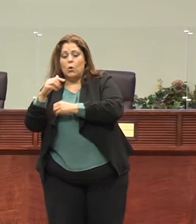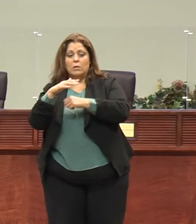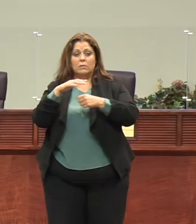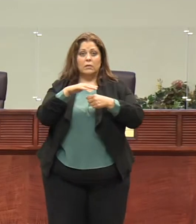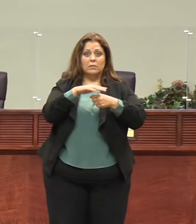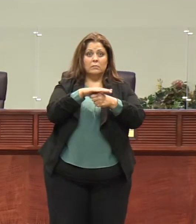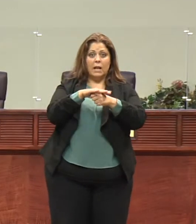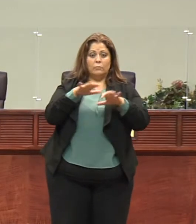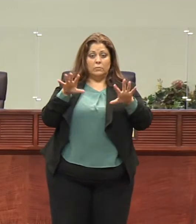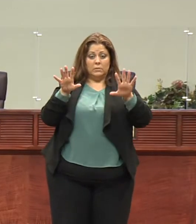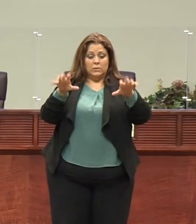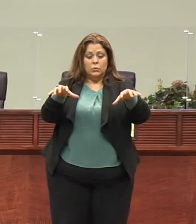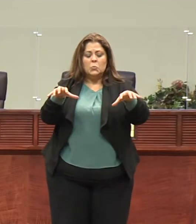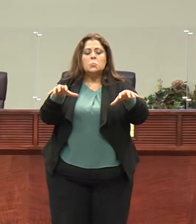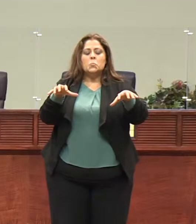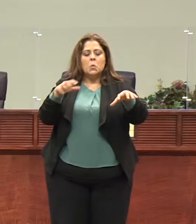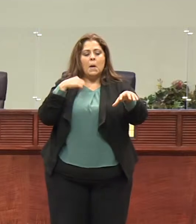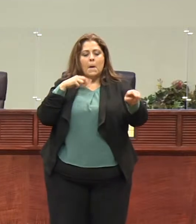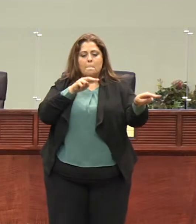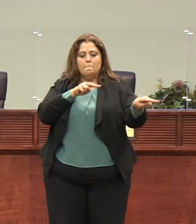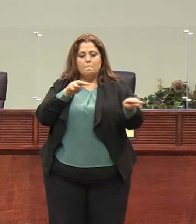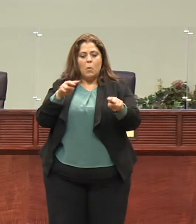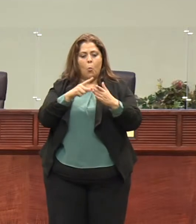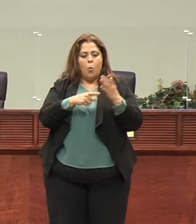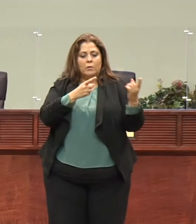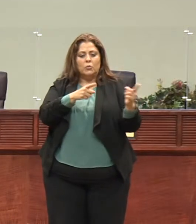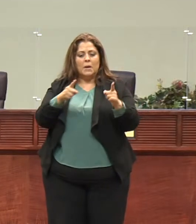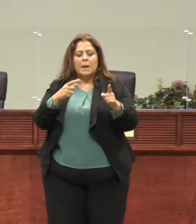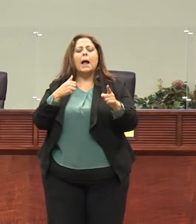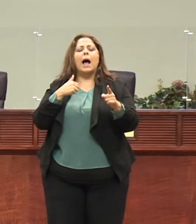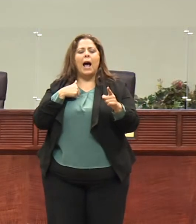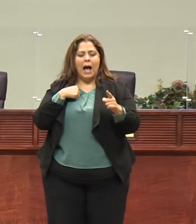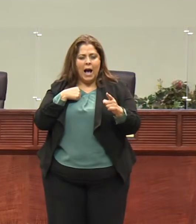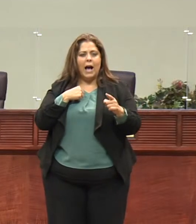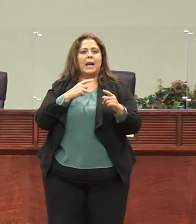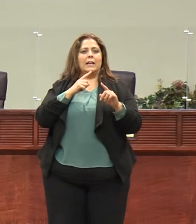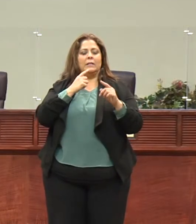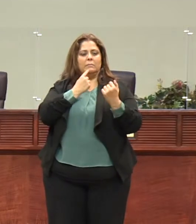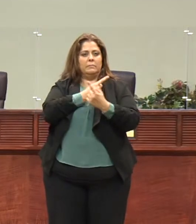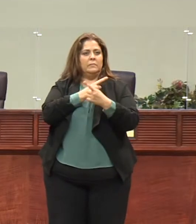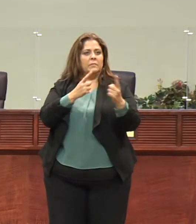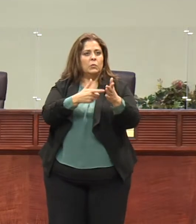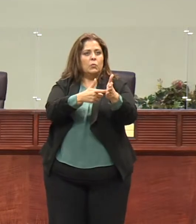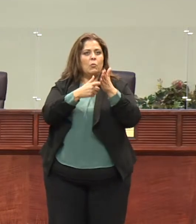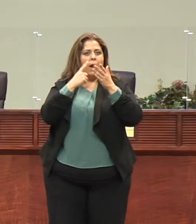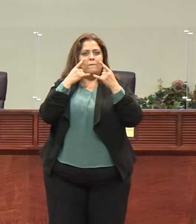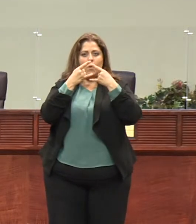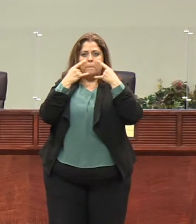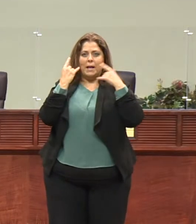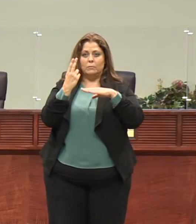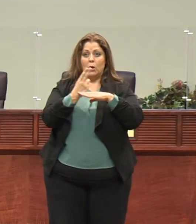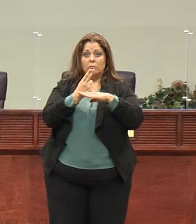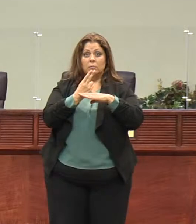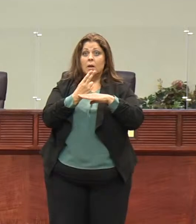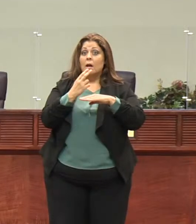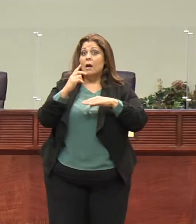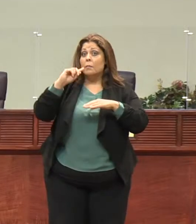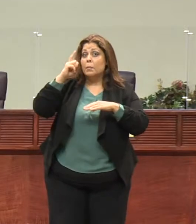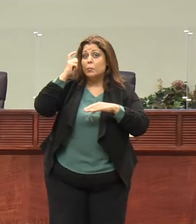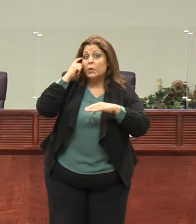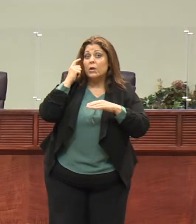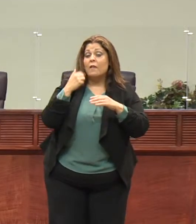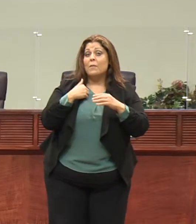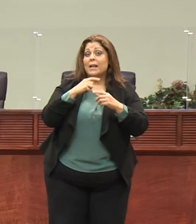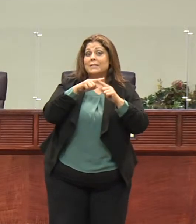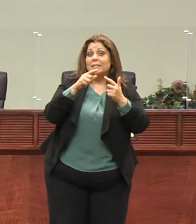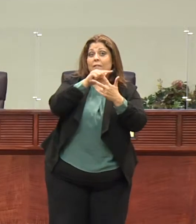that they are right now, I issued an administrative order requiring masks to be worn. We are a different branch of government, and